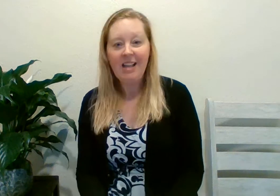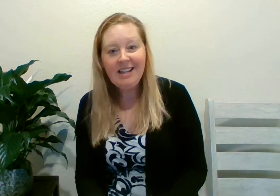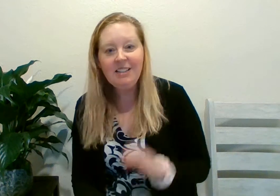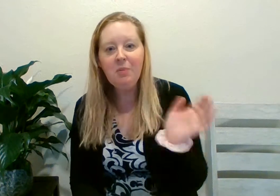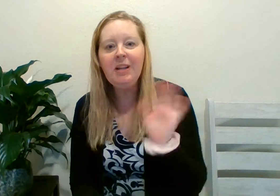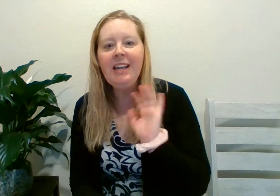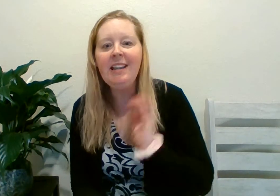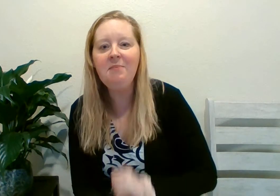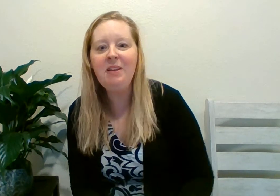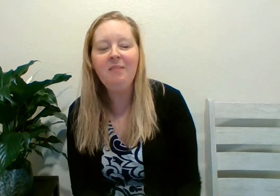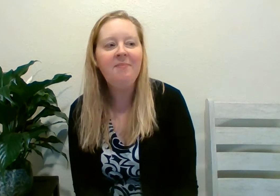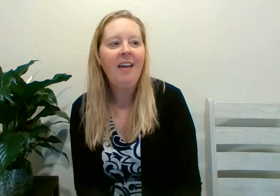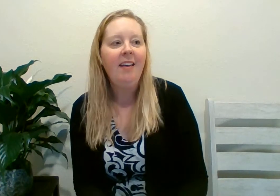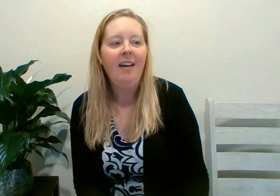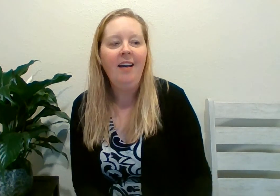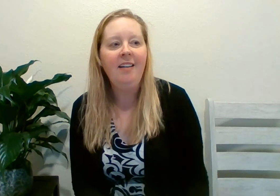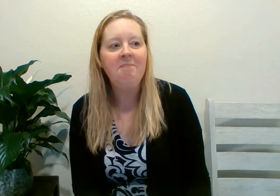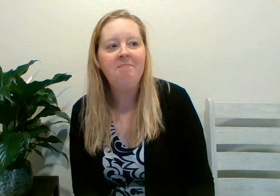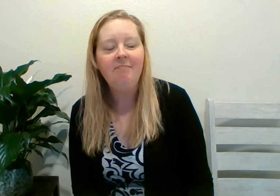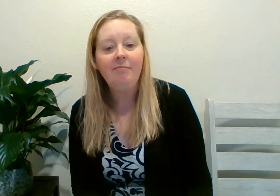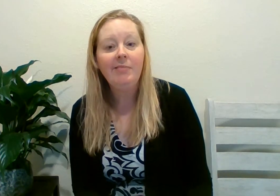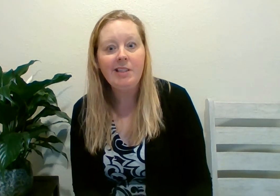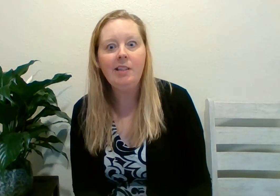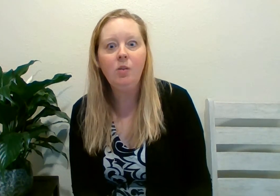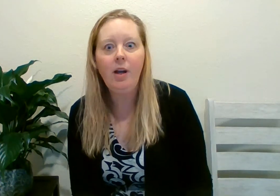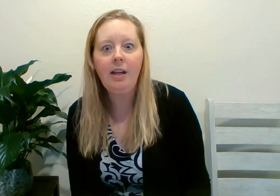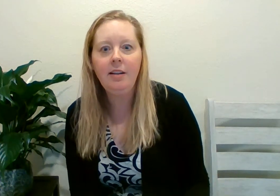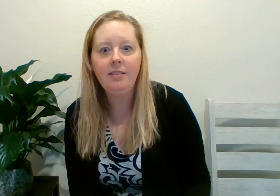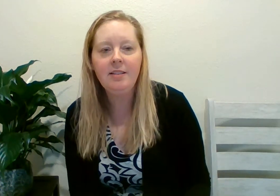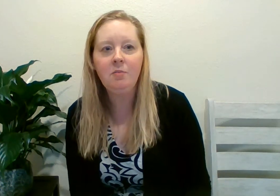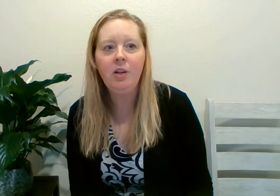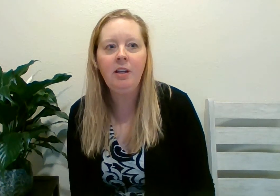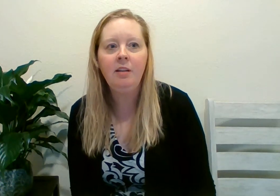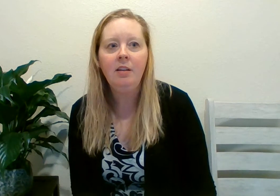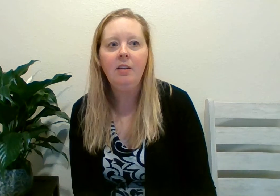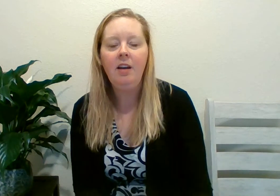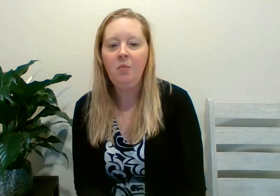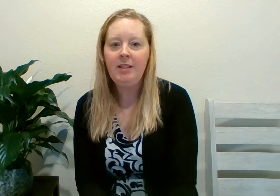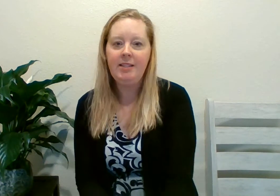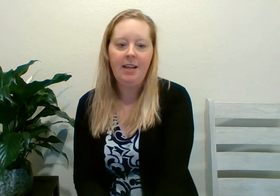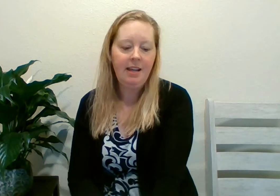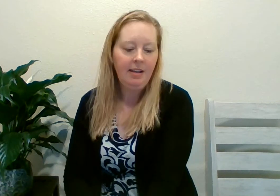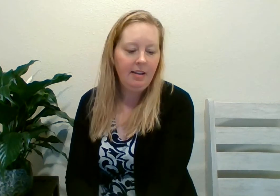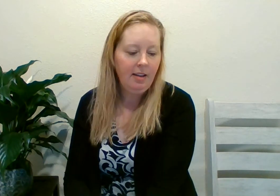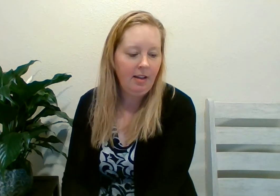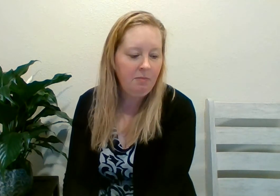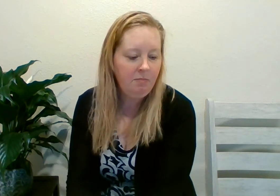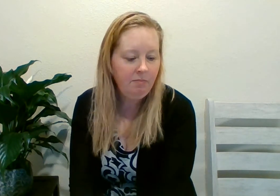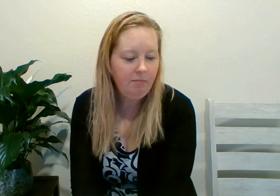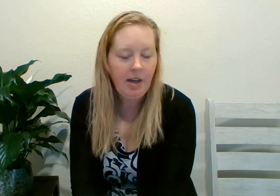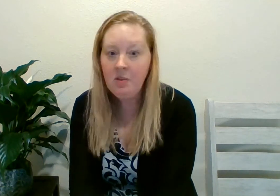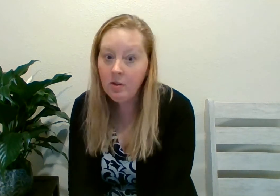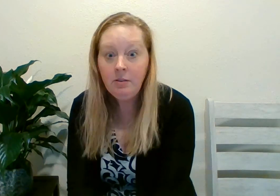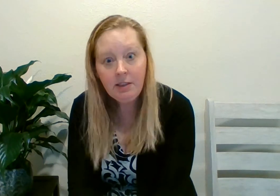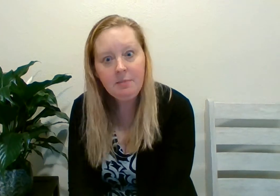Good morning, LME. A little quiet here this morning on Wednesday. I'm the only one up,